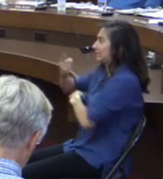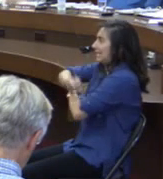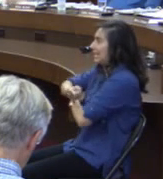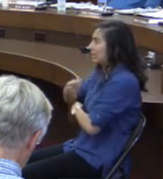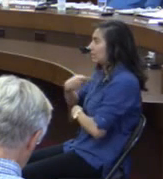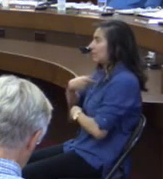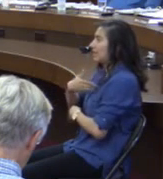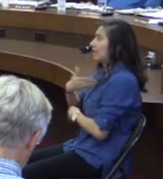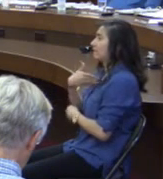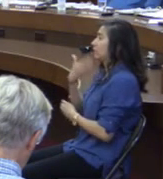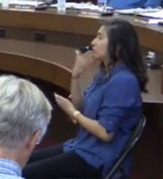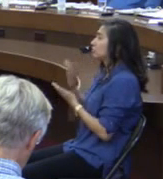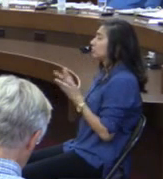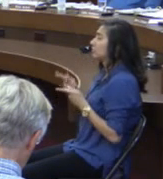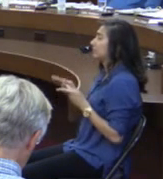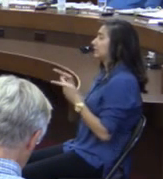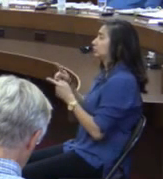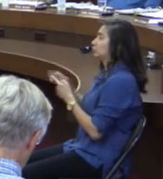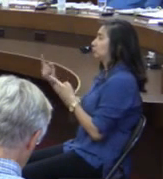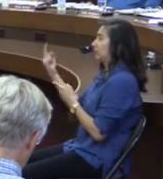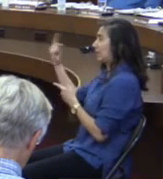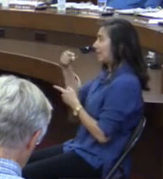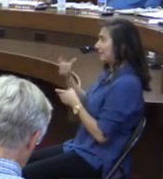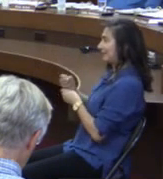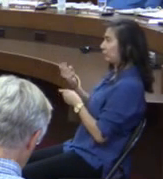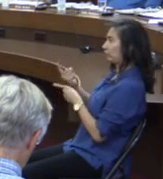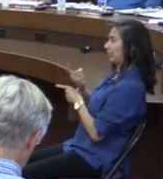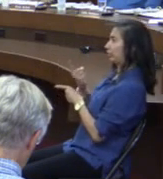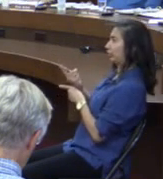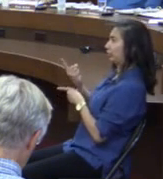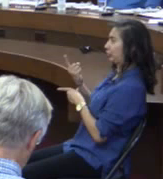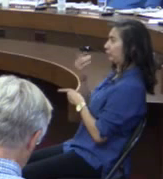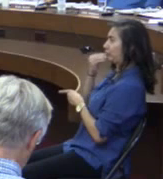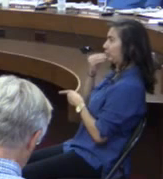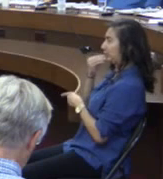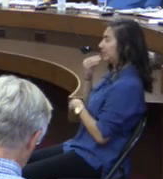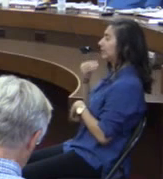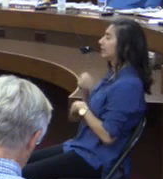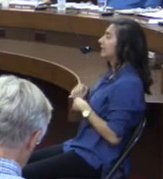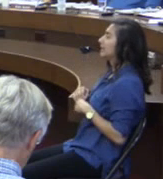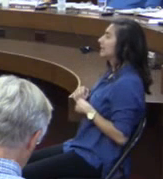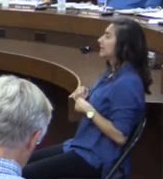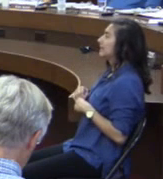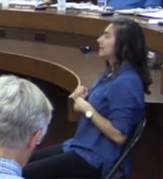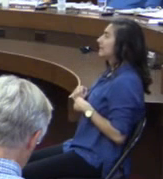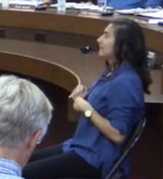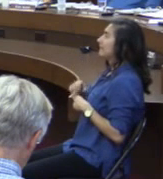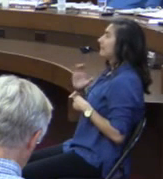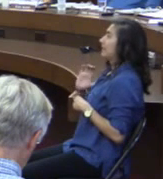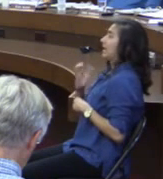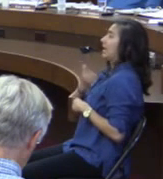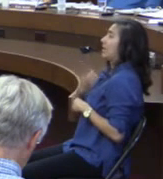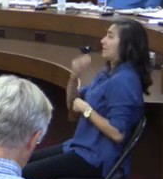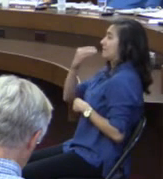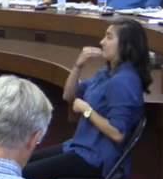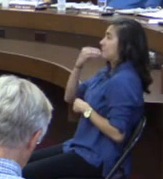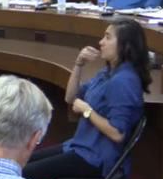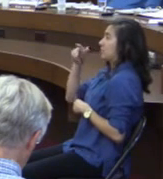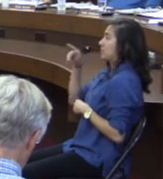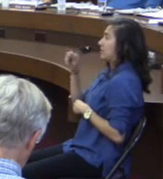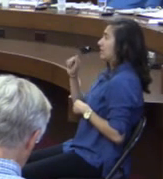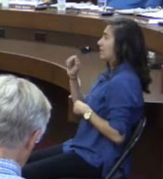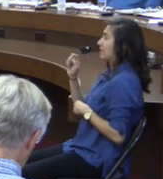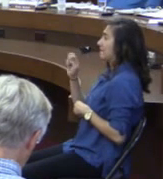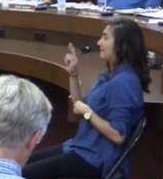able to have a place to get some regular nourishment. So our food pantry and our food